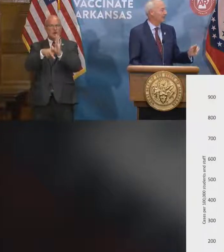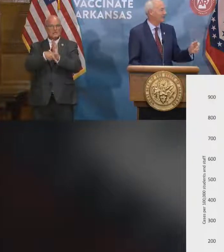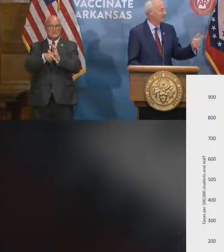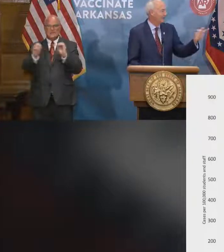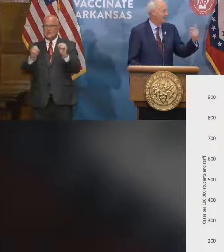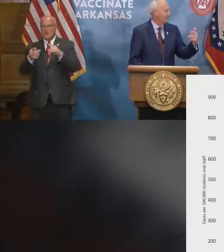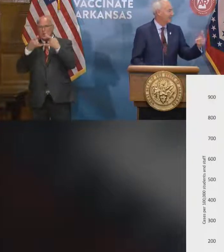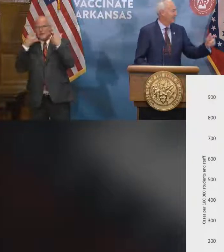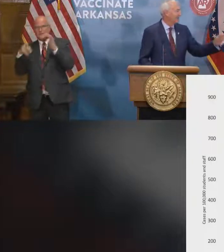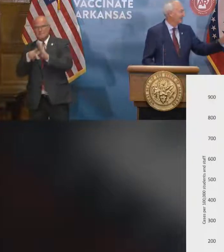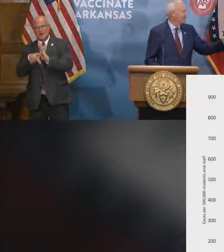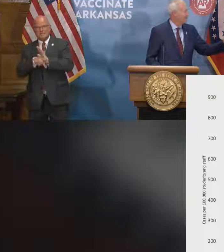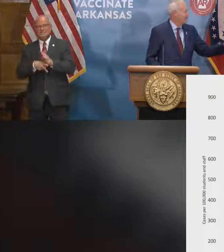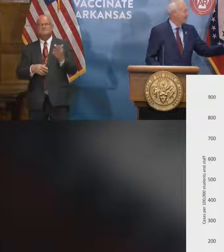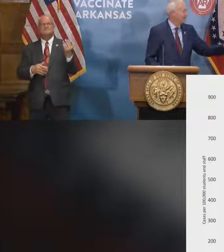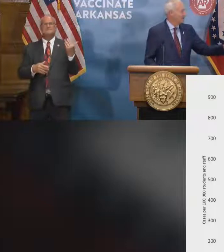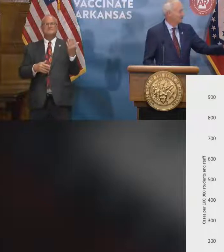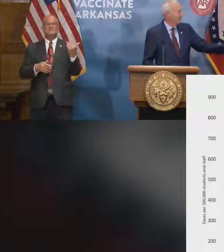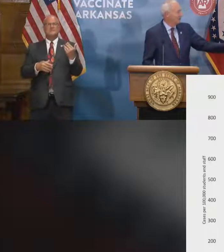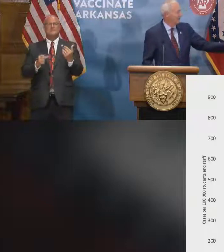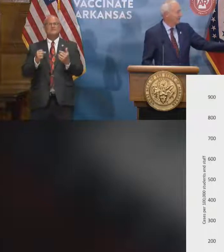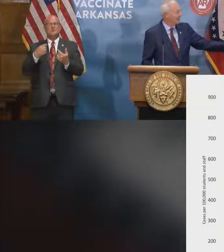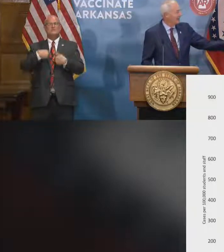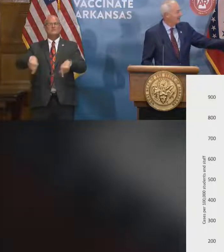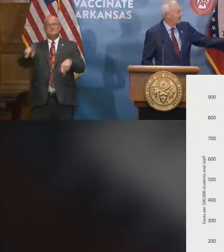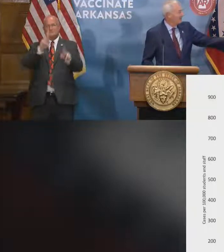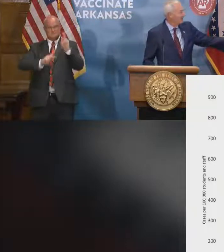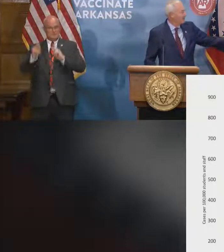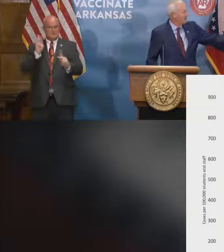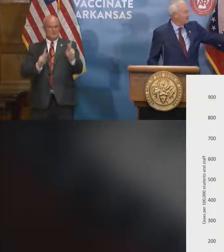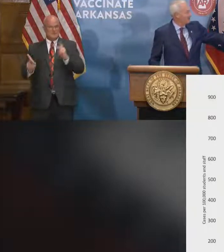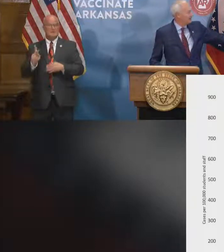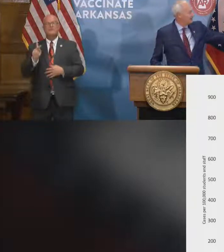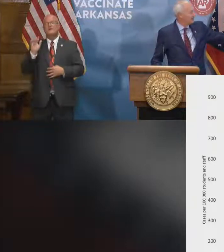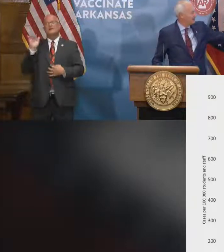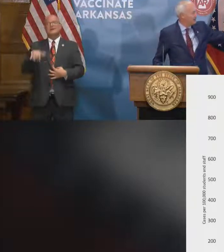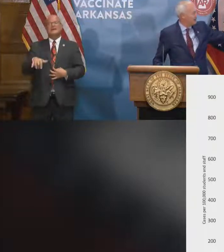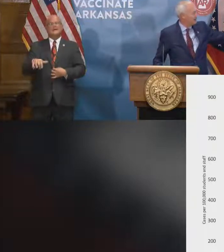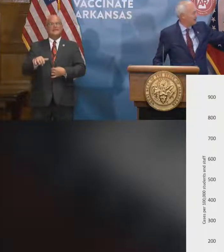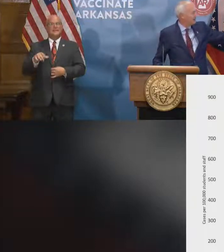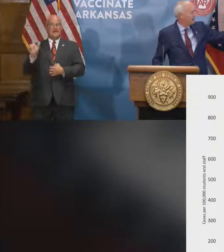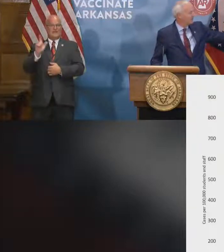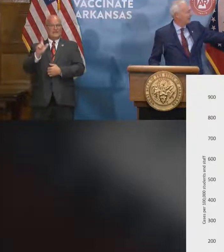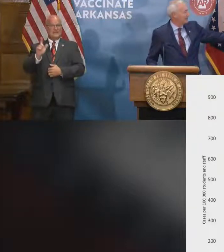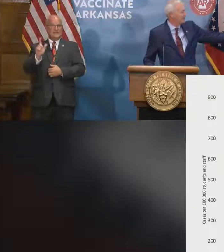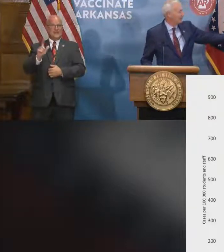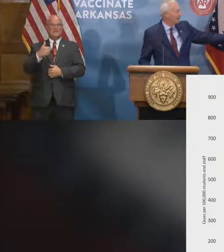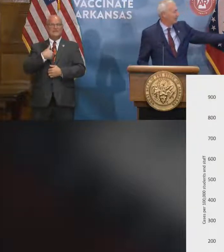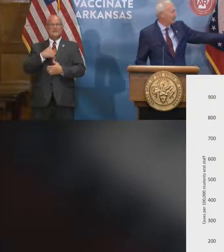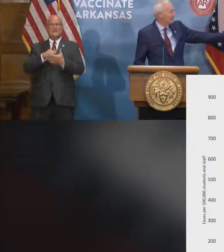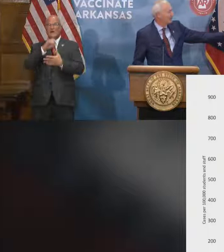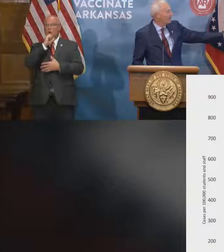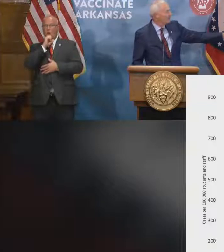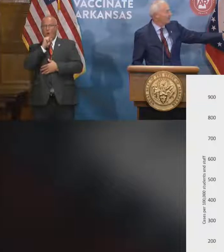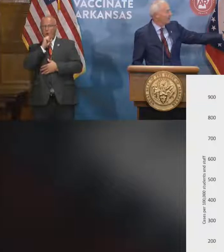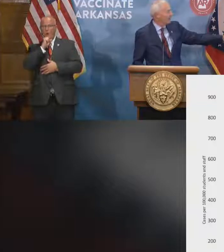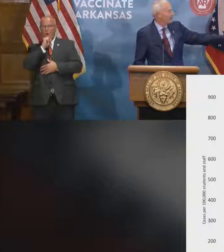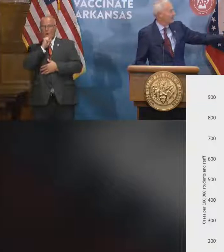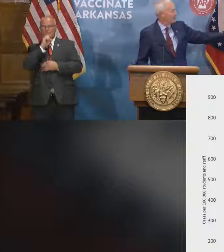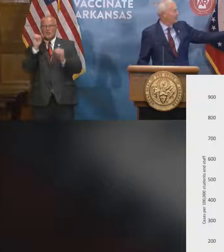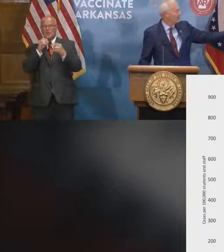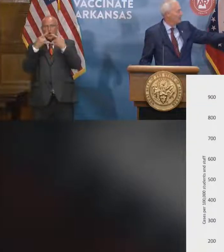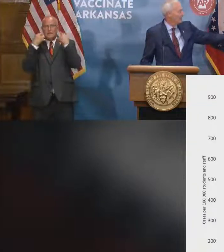mask policy. Come on. So just for everybody, on the left, to me that's orange, that's no